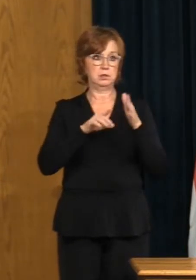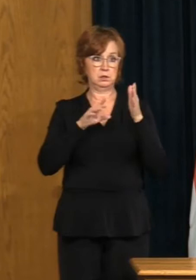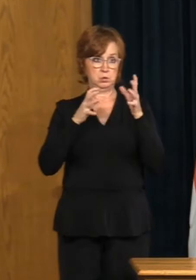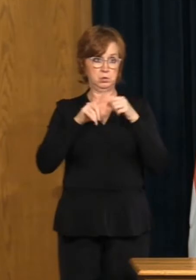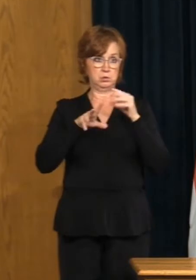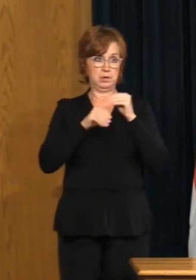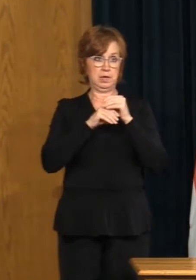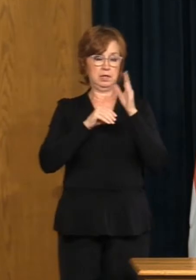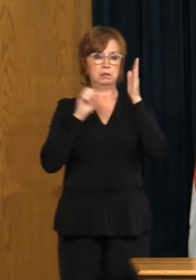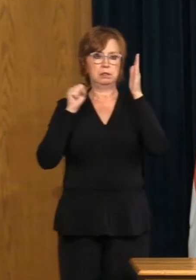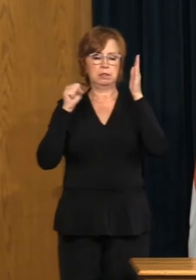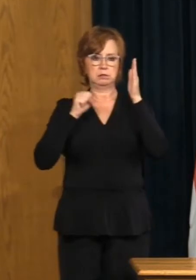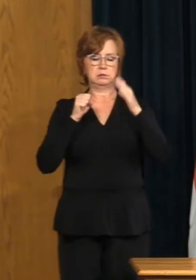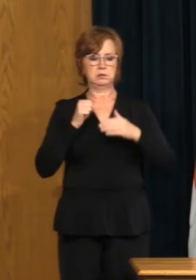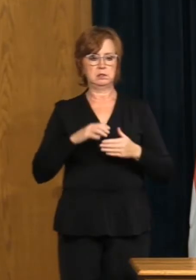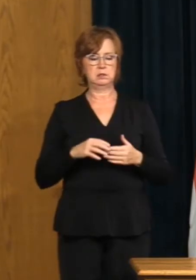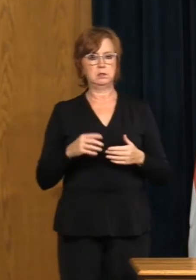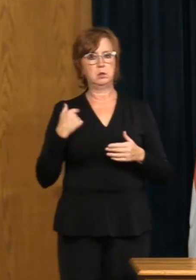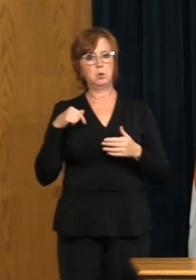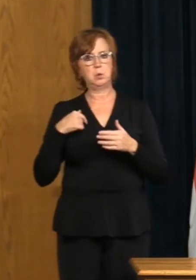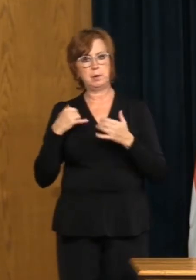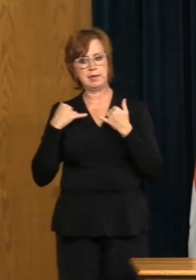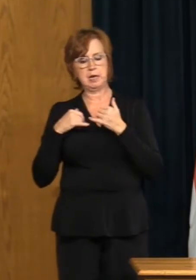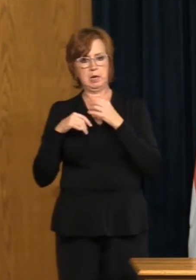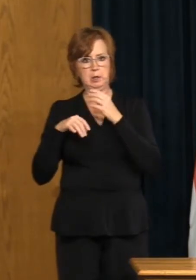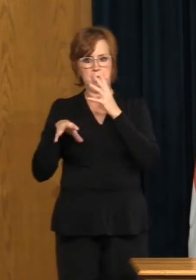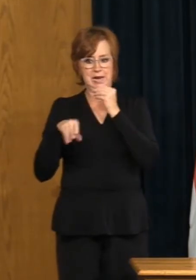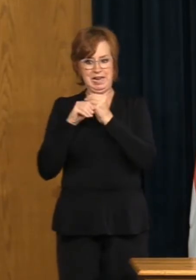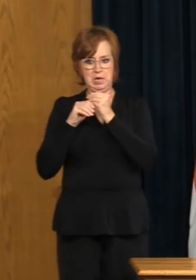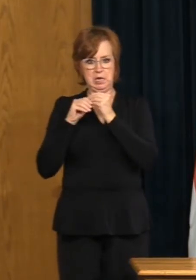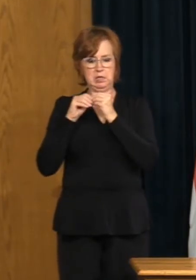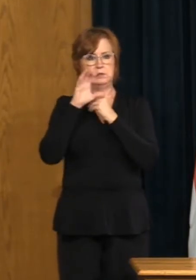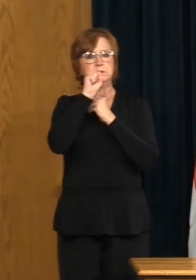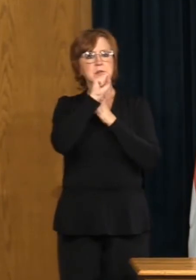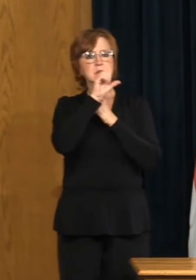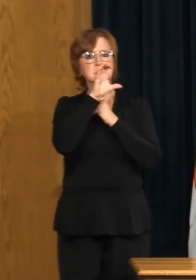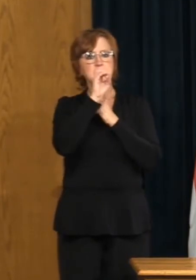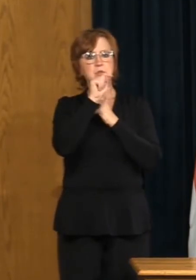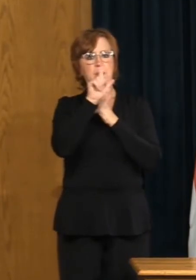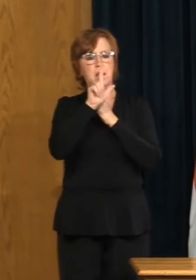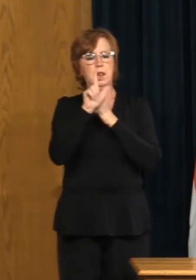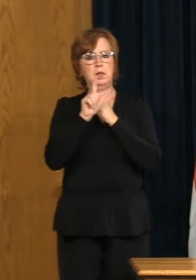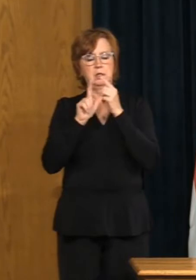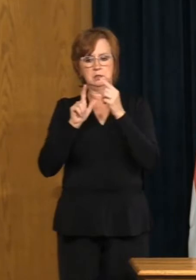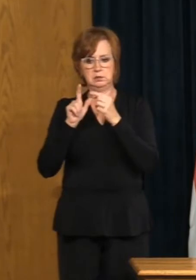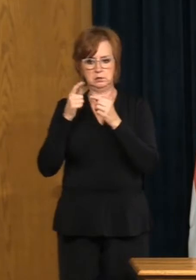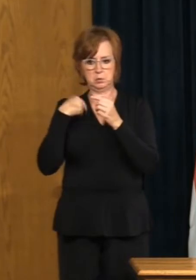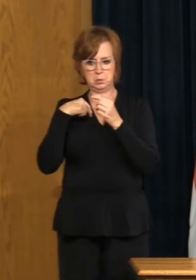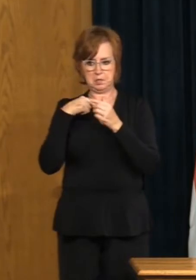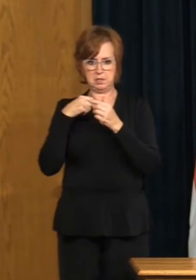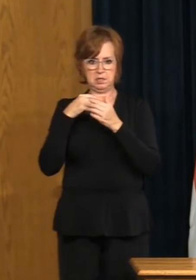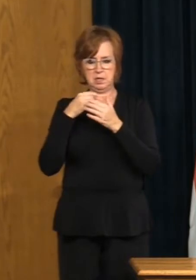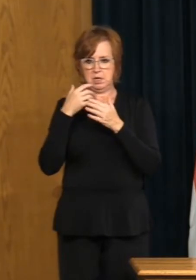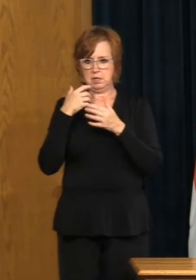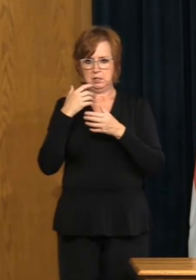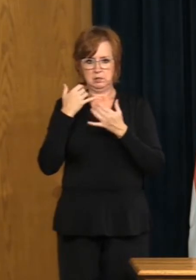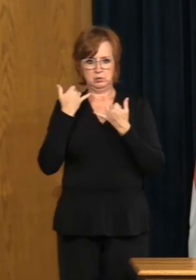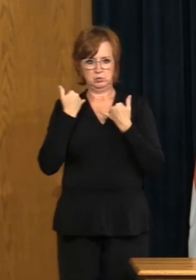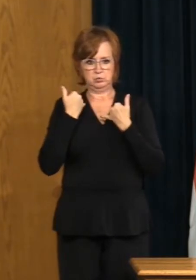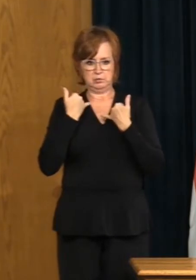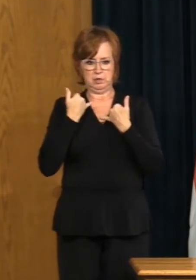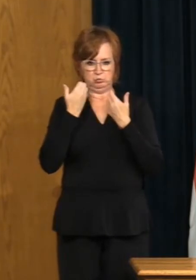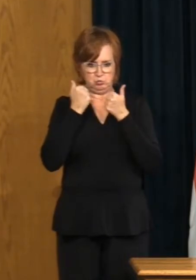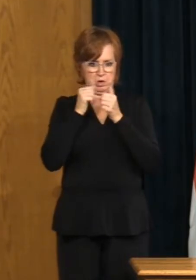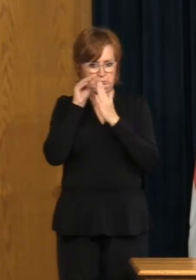Only that the teams are putting together that data now and starting to do so, and because we've identified beyond the age group for kids and school-age children, we're looking